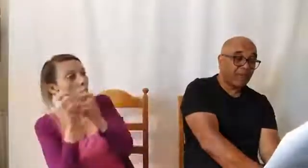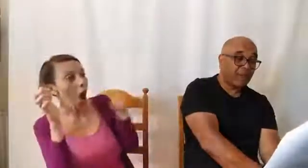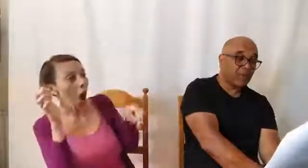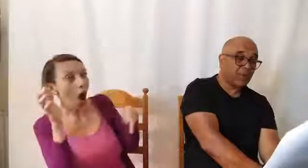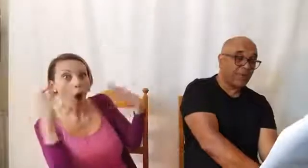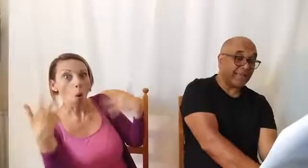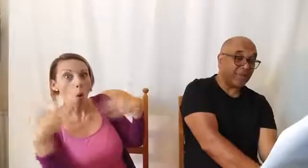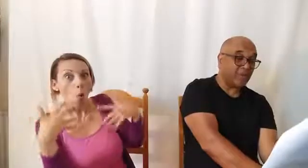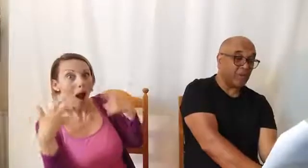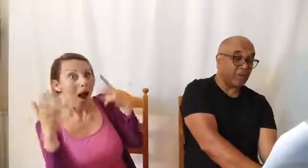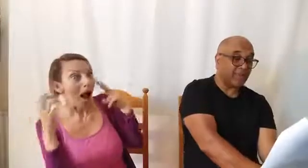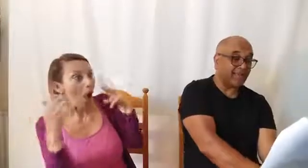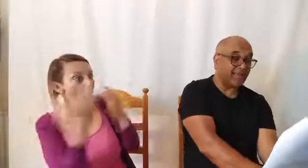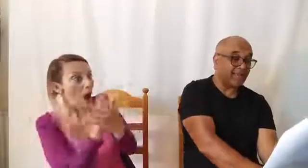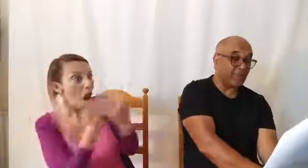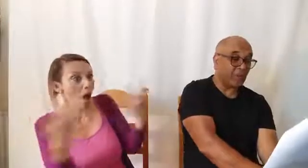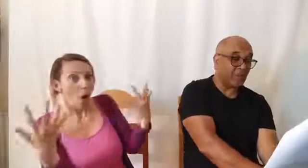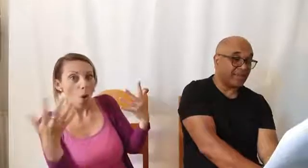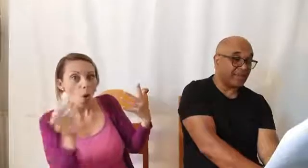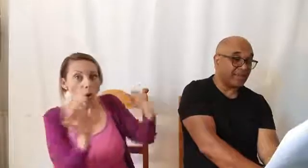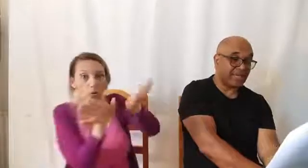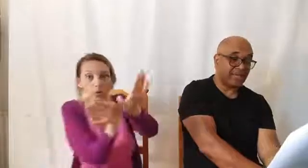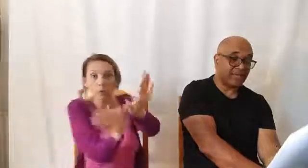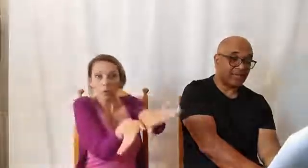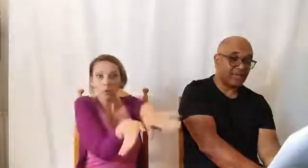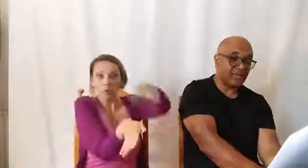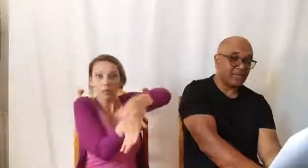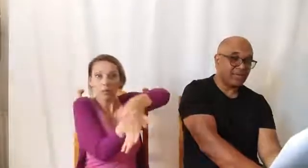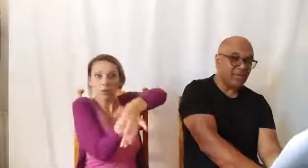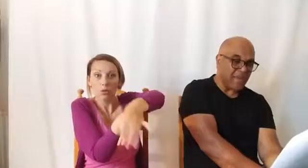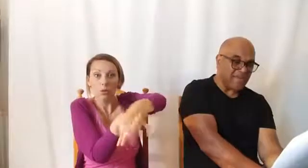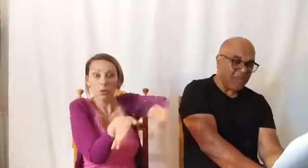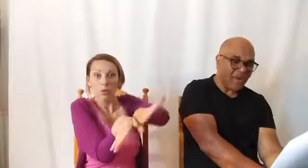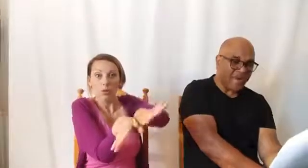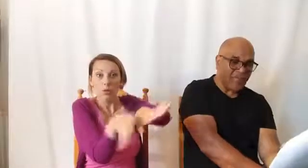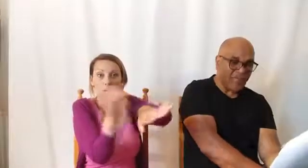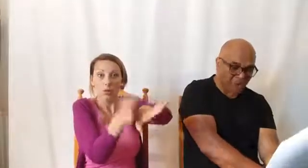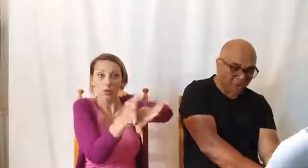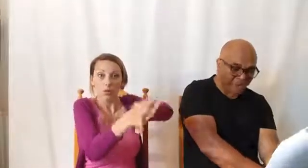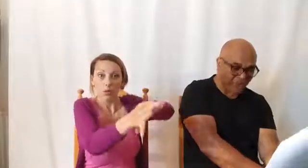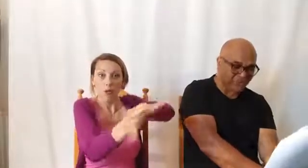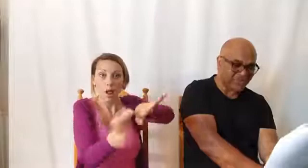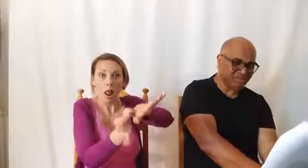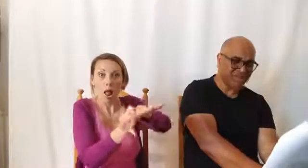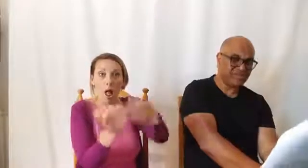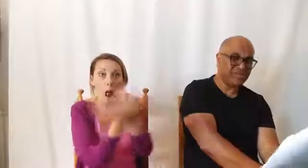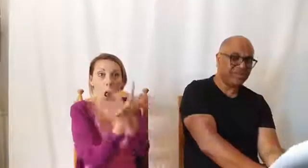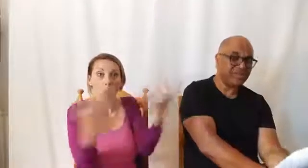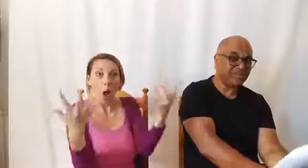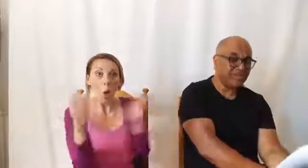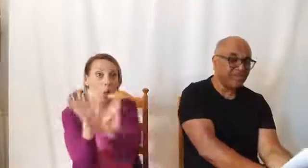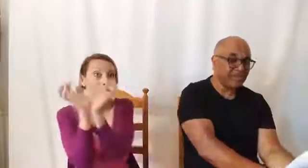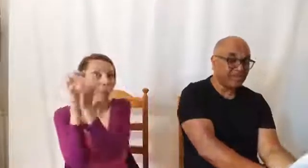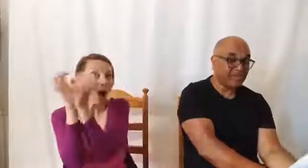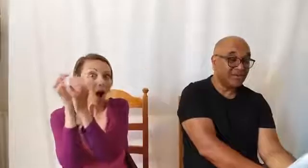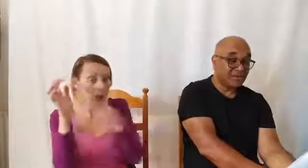Barnacle Ben could not believe what Wendy was saying. "You mean you like barnacles?" he shouted.